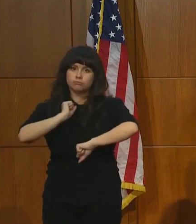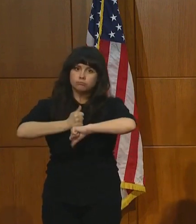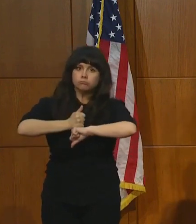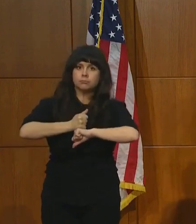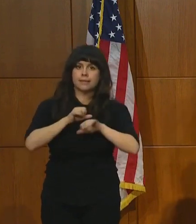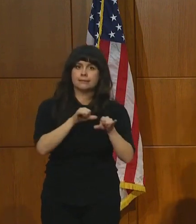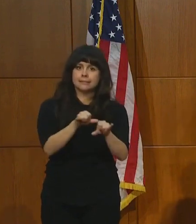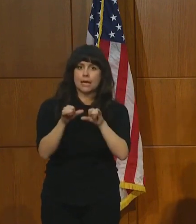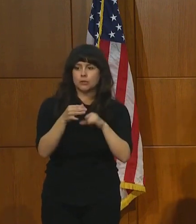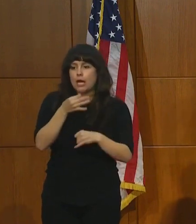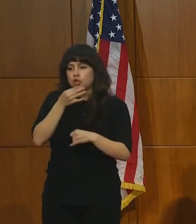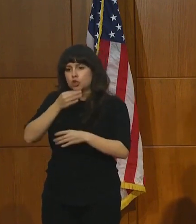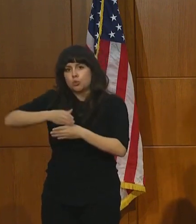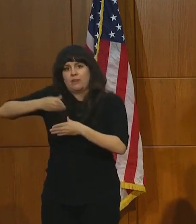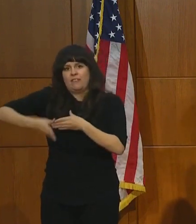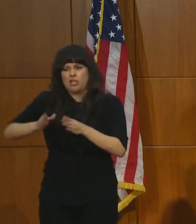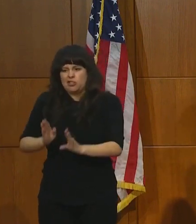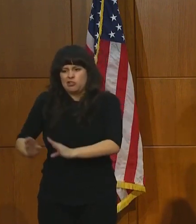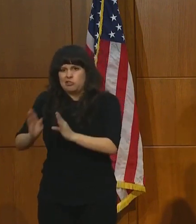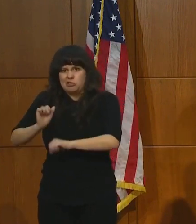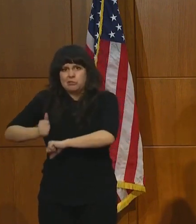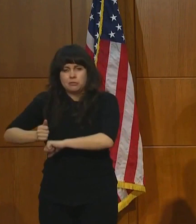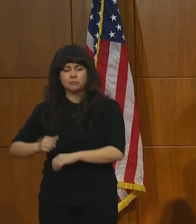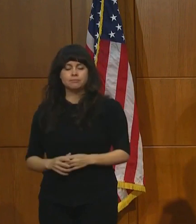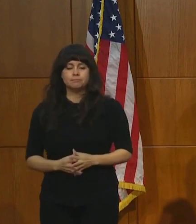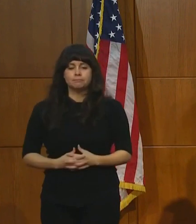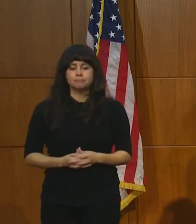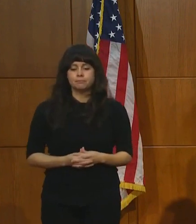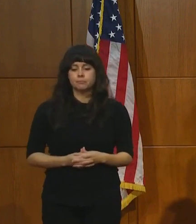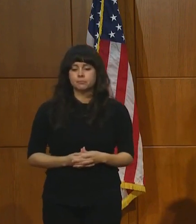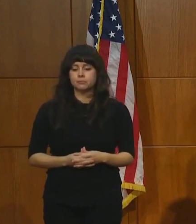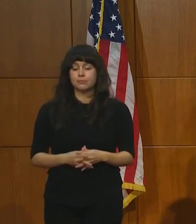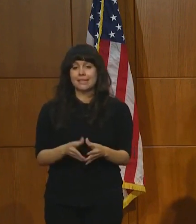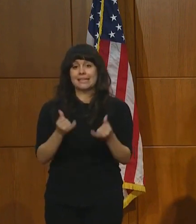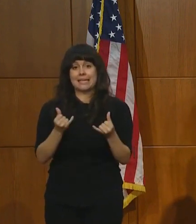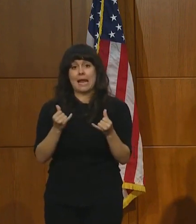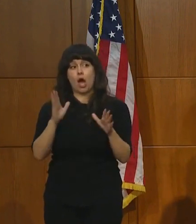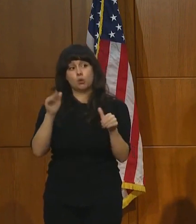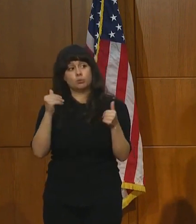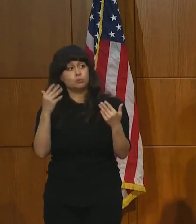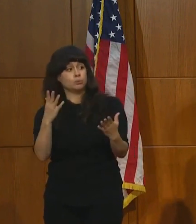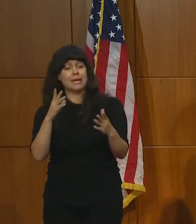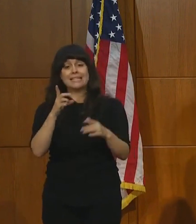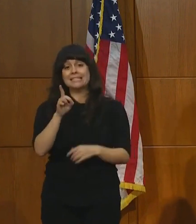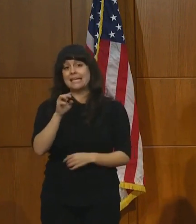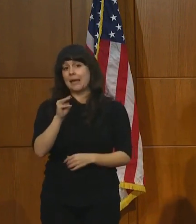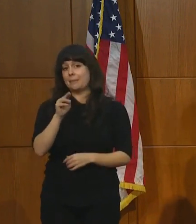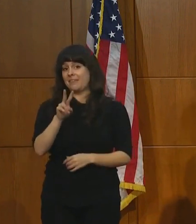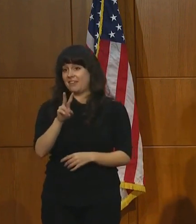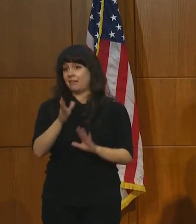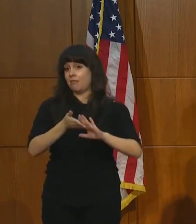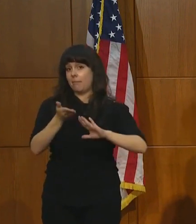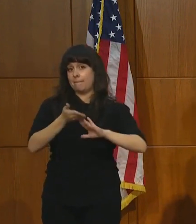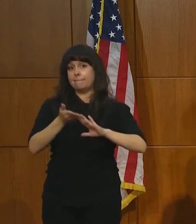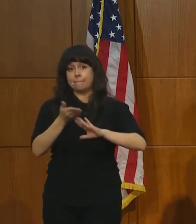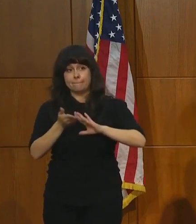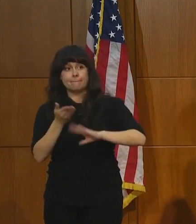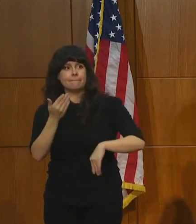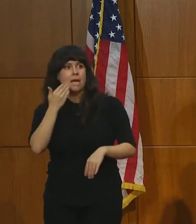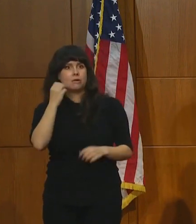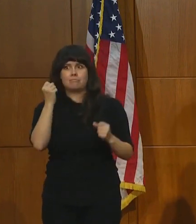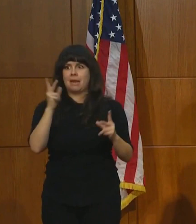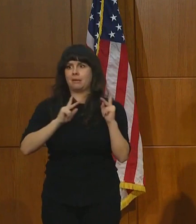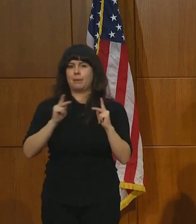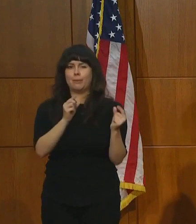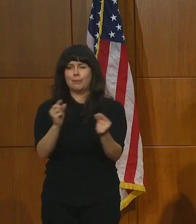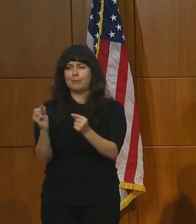completed. Now I'd like to give an update on our DMV operations. I hear a lot of folks talk about this across